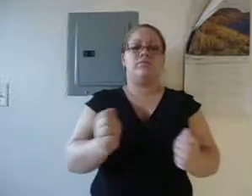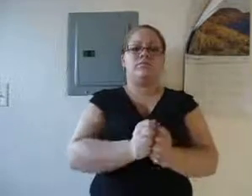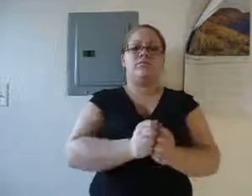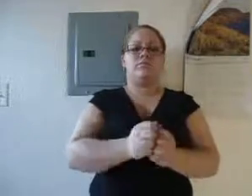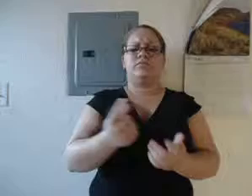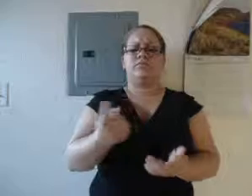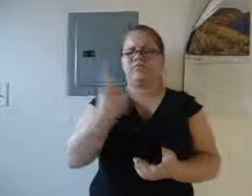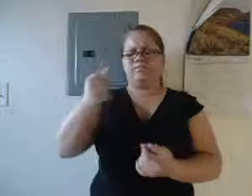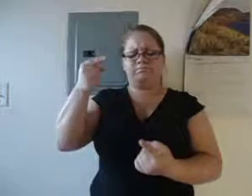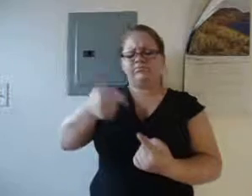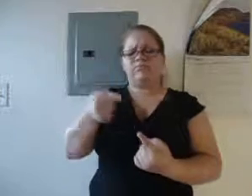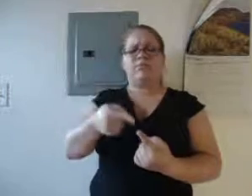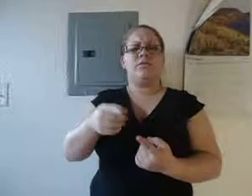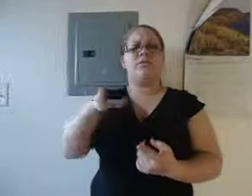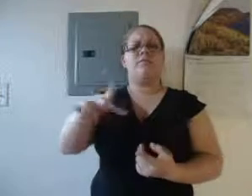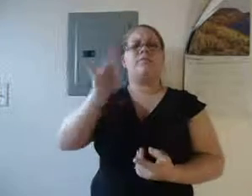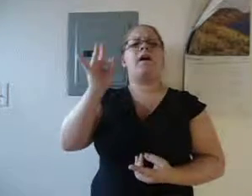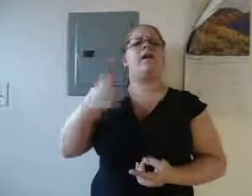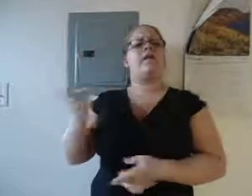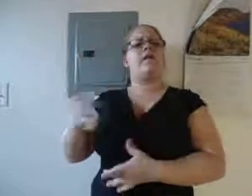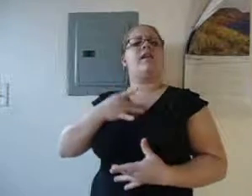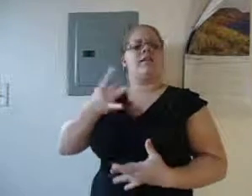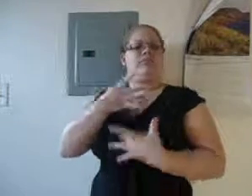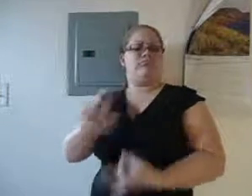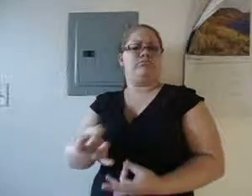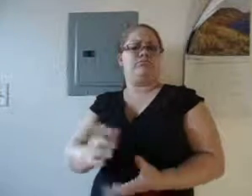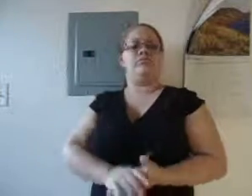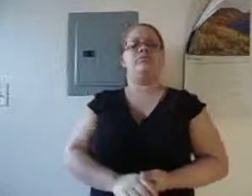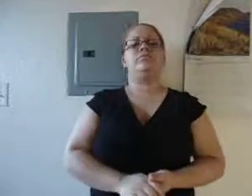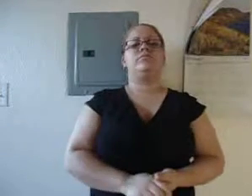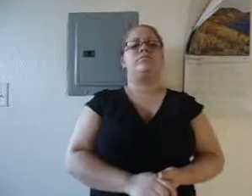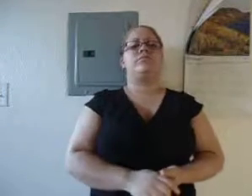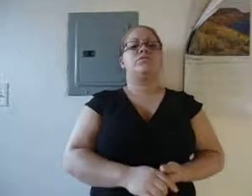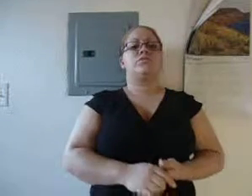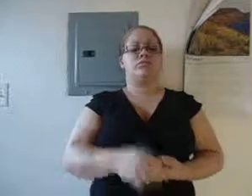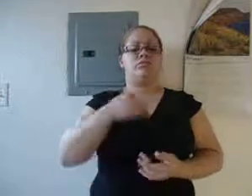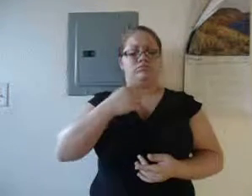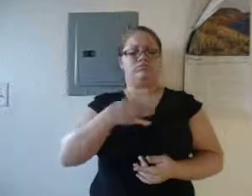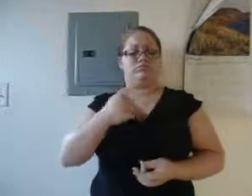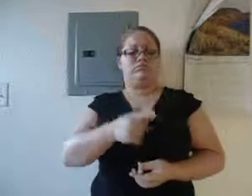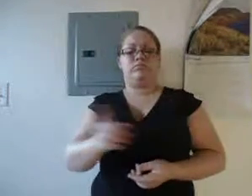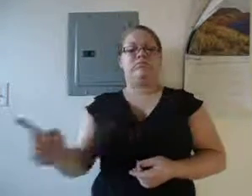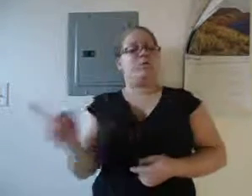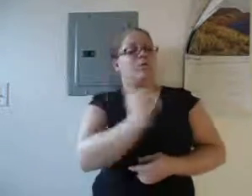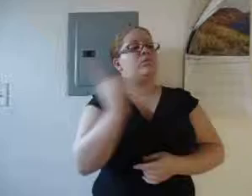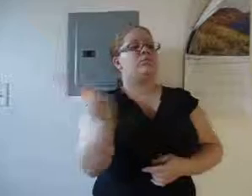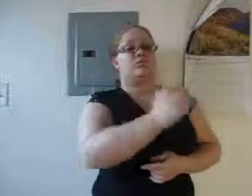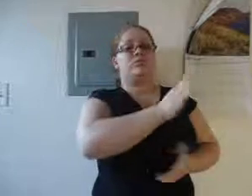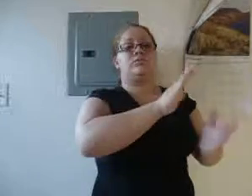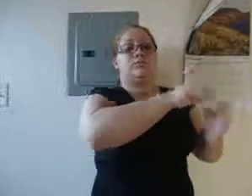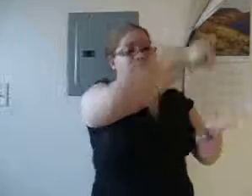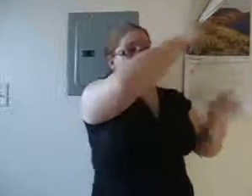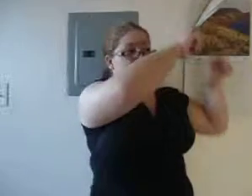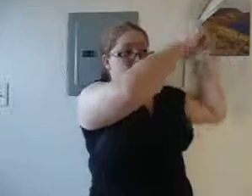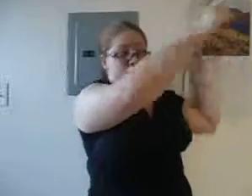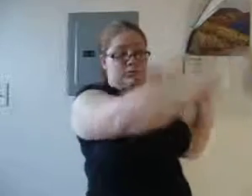of the students write the name of the article and the main idea from the article on the blackboards in the classroom, the author's